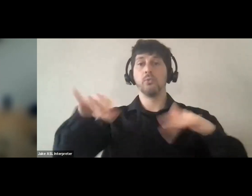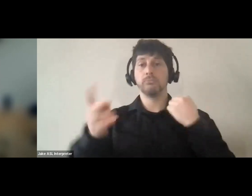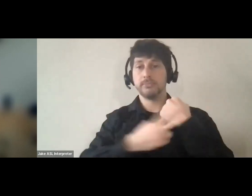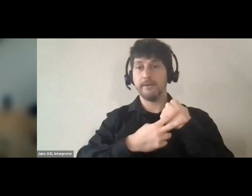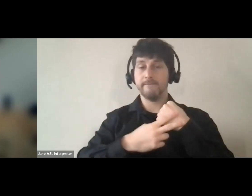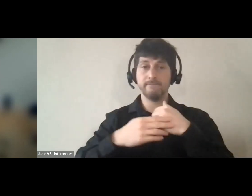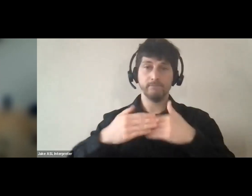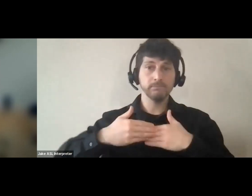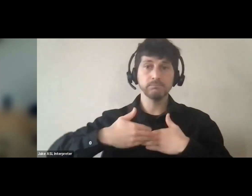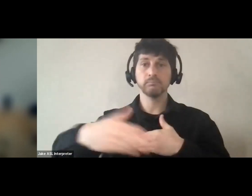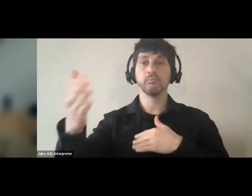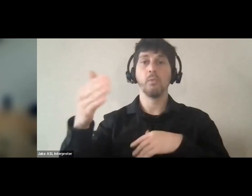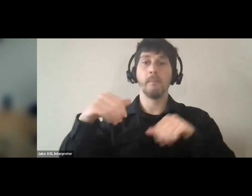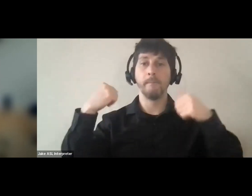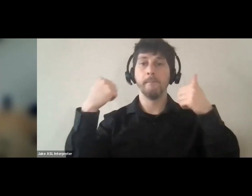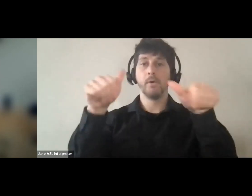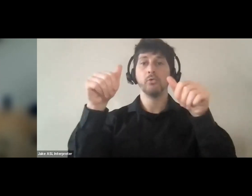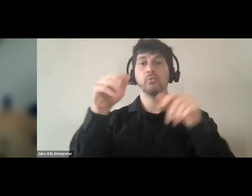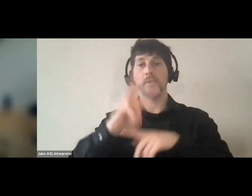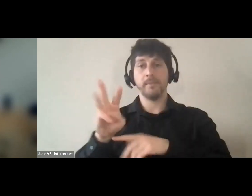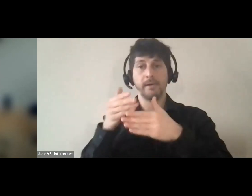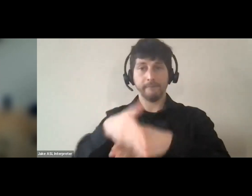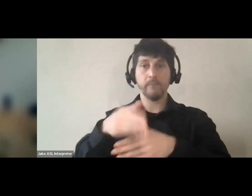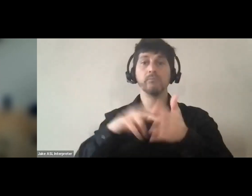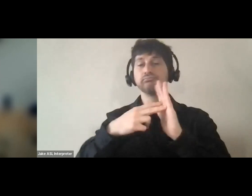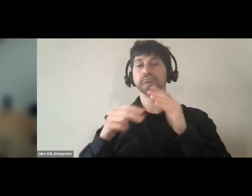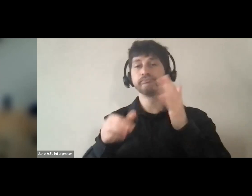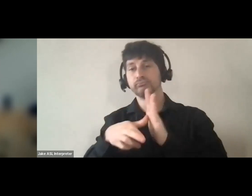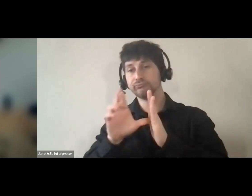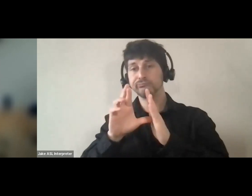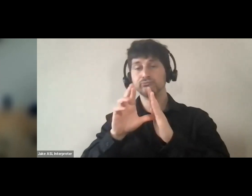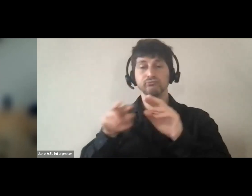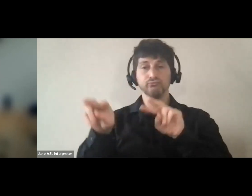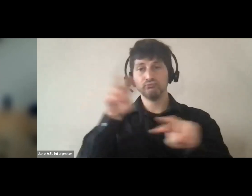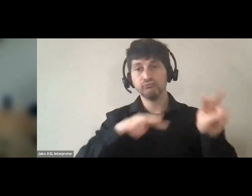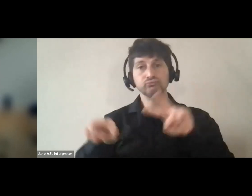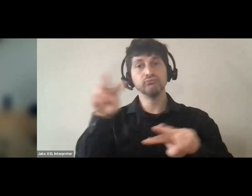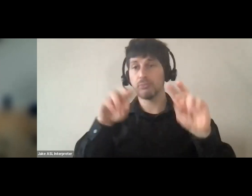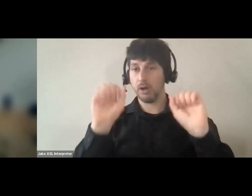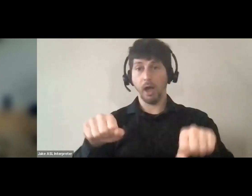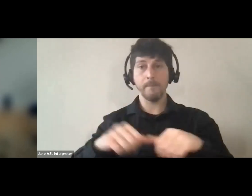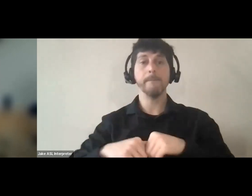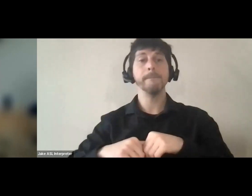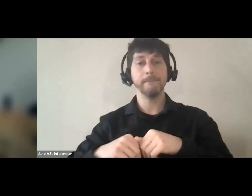and will be posted on our website afterwards, so you can go back and review it as well.